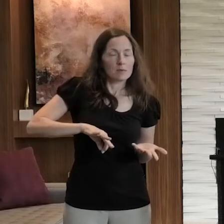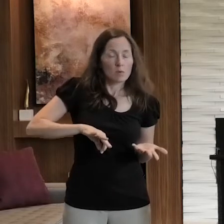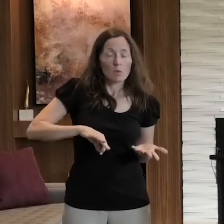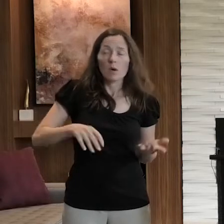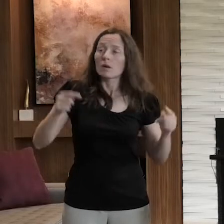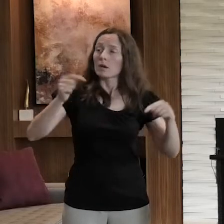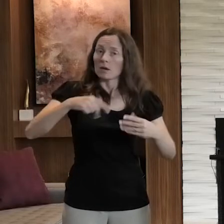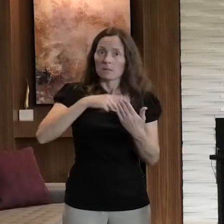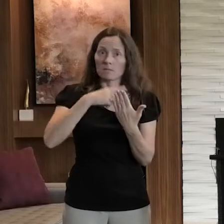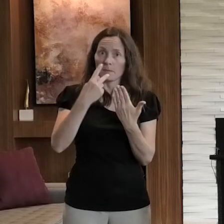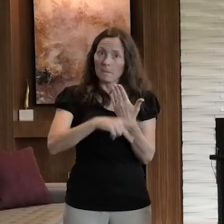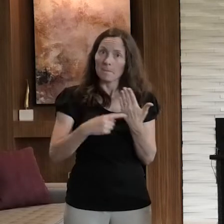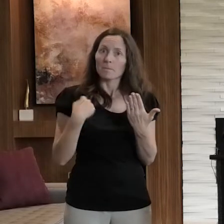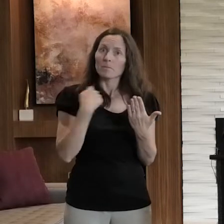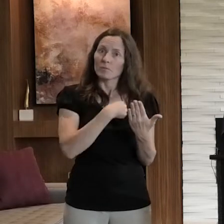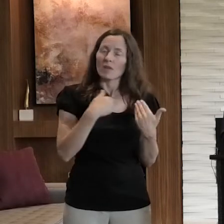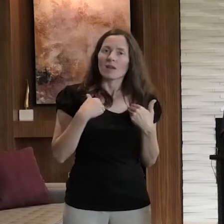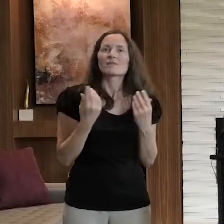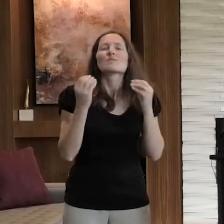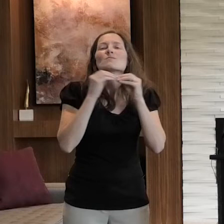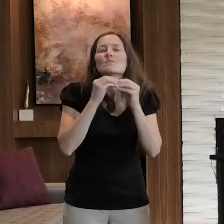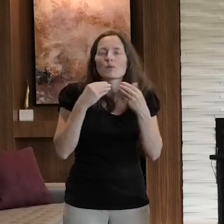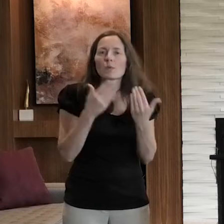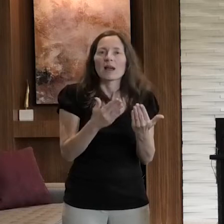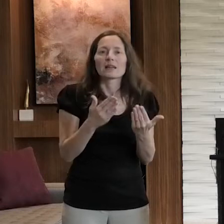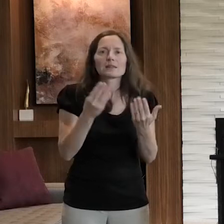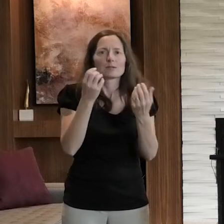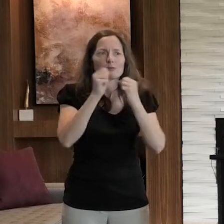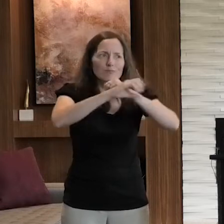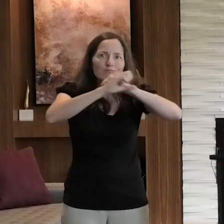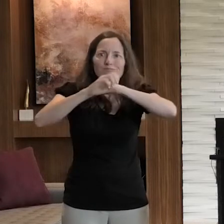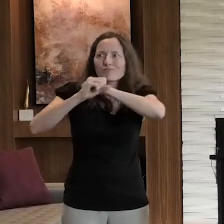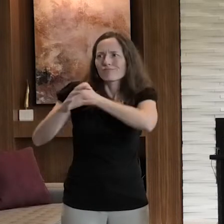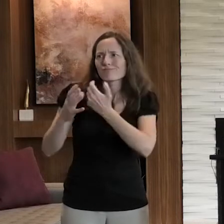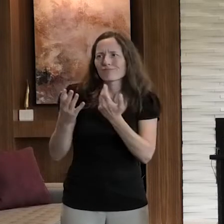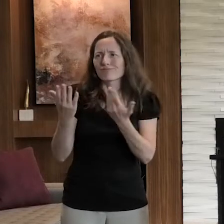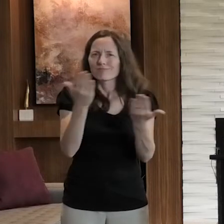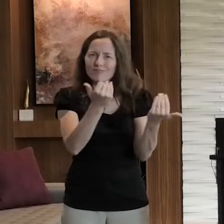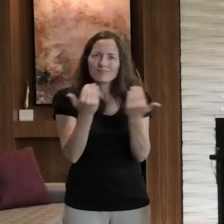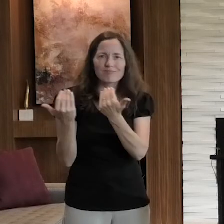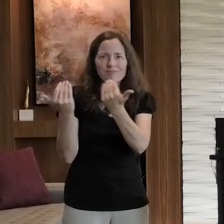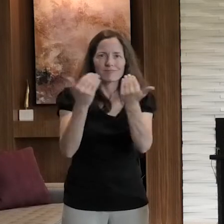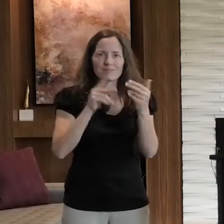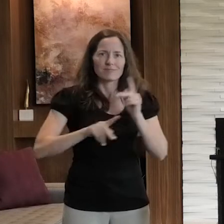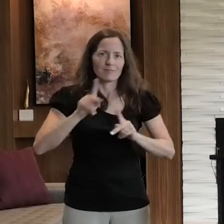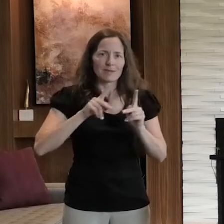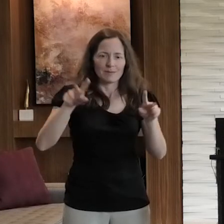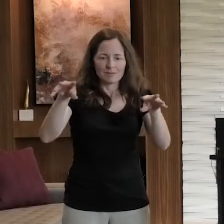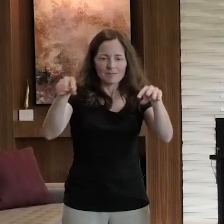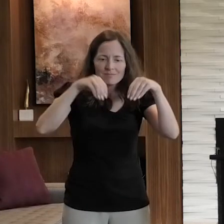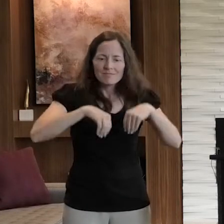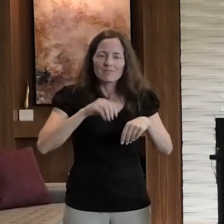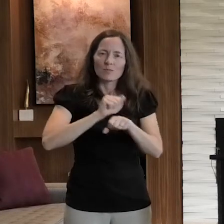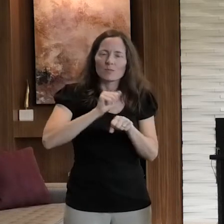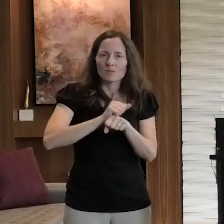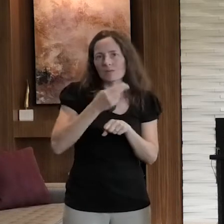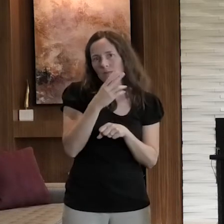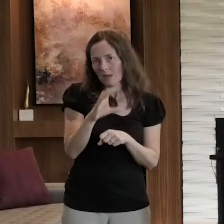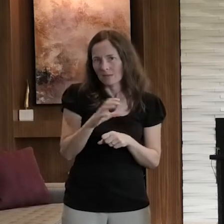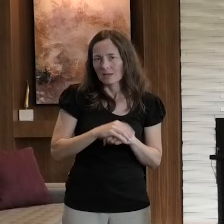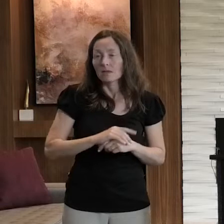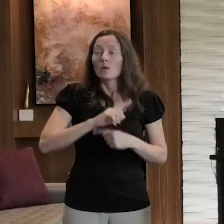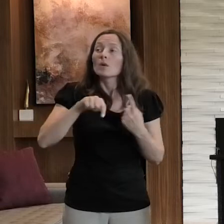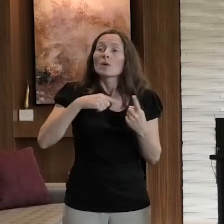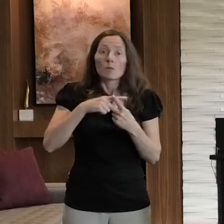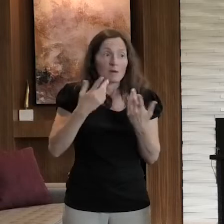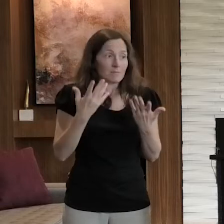offering one more way to recruit and retain people here in Howard County. Once this memorandum of understanding is signed, we'll be selecting our